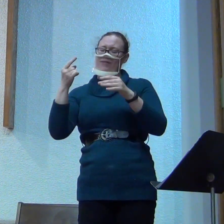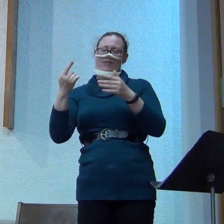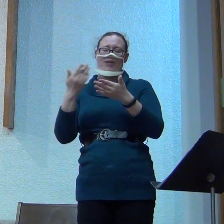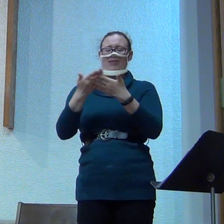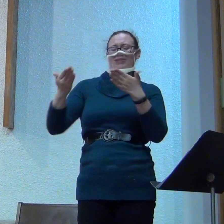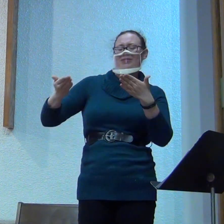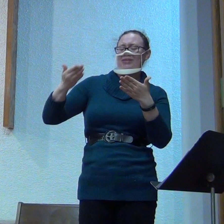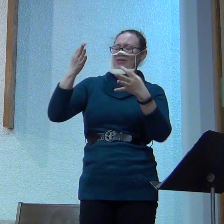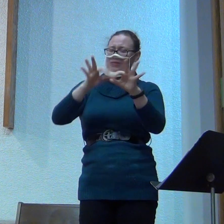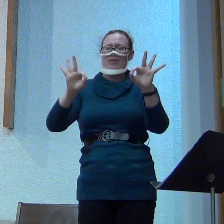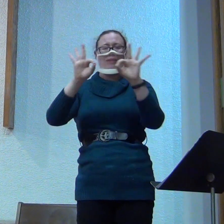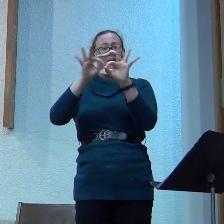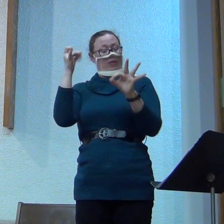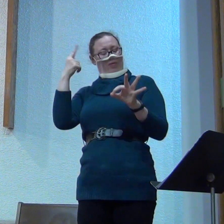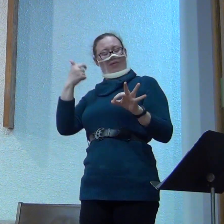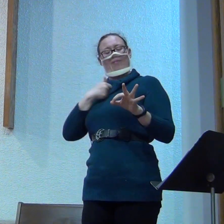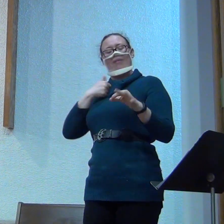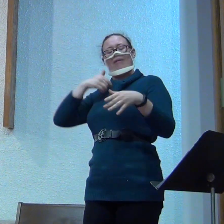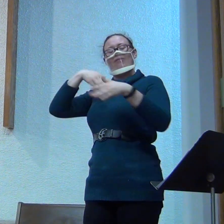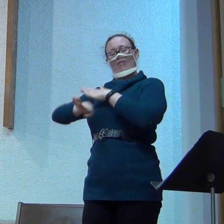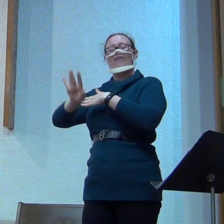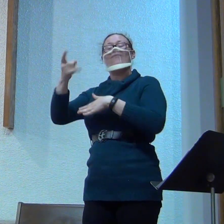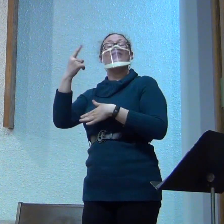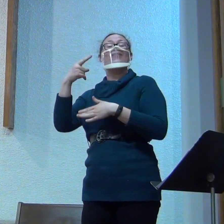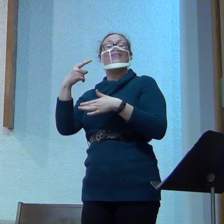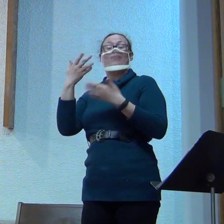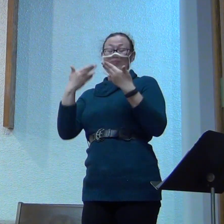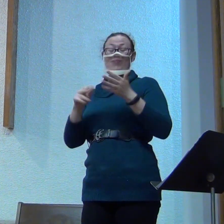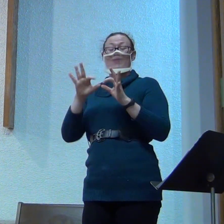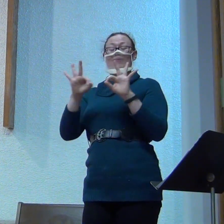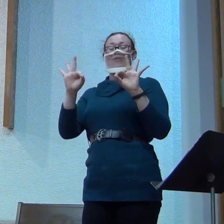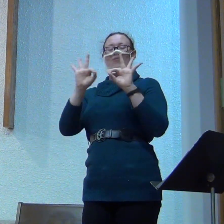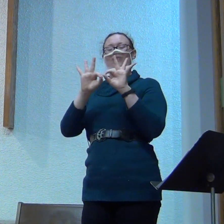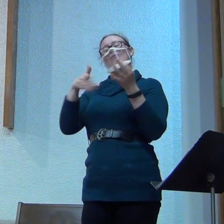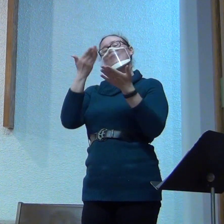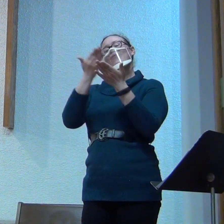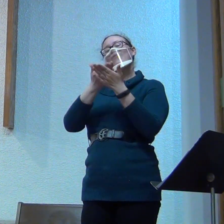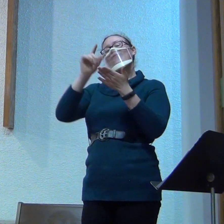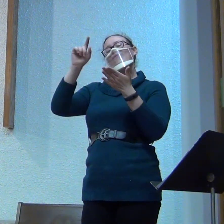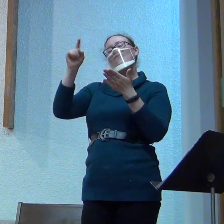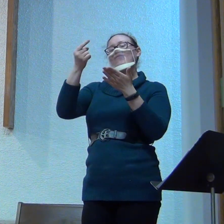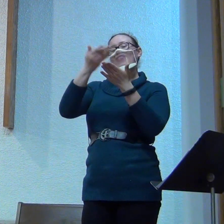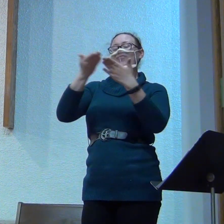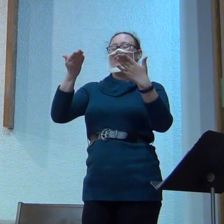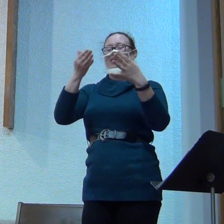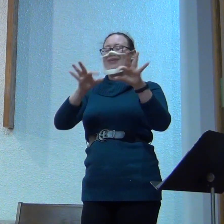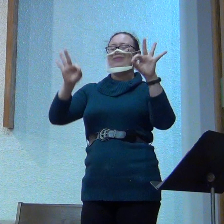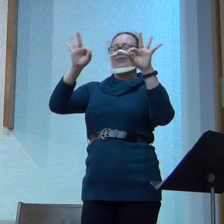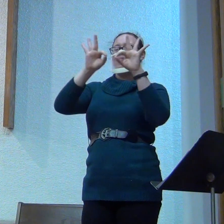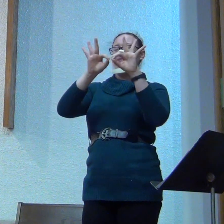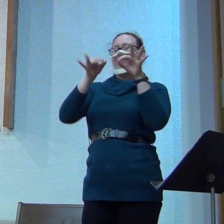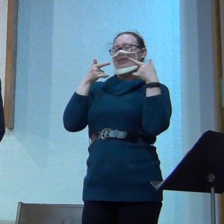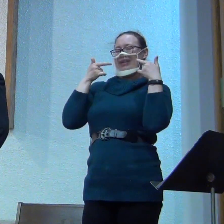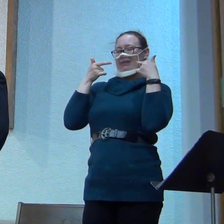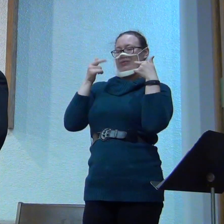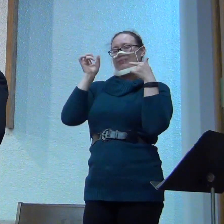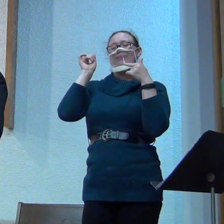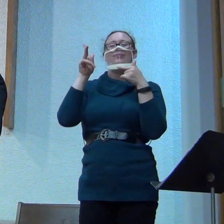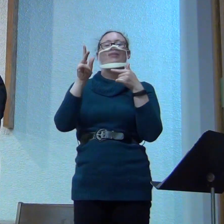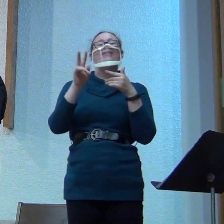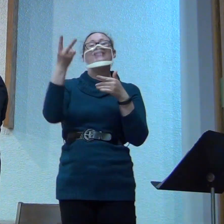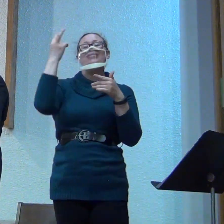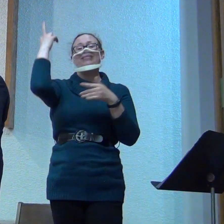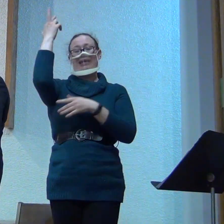But first things are important, right? We all recognize that. And John says so here, so we're not going to argue with it. Second reason,